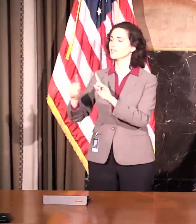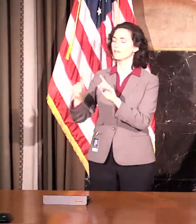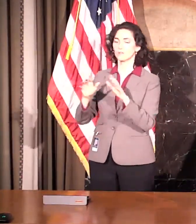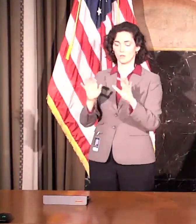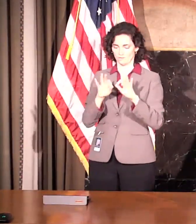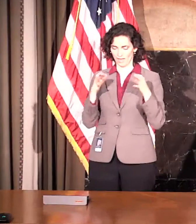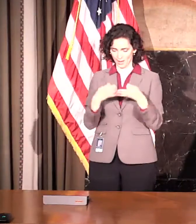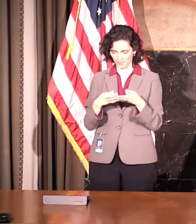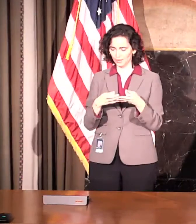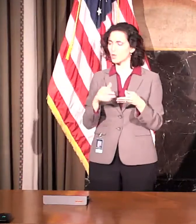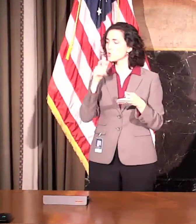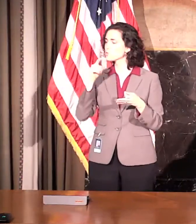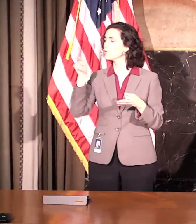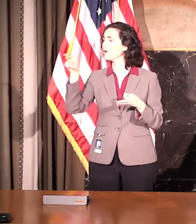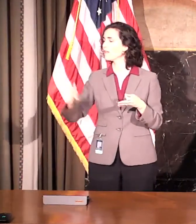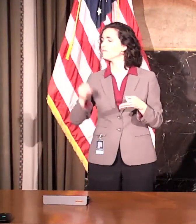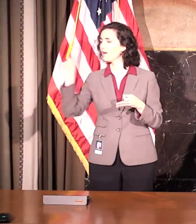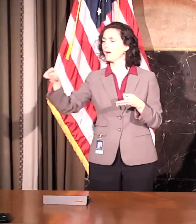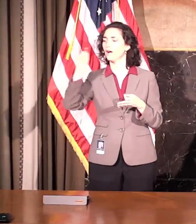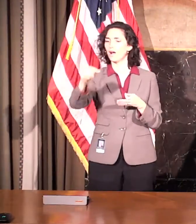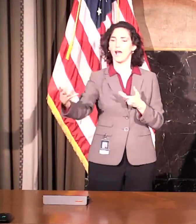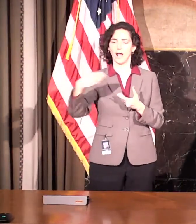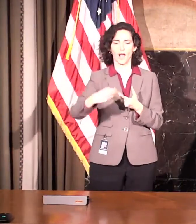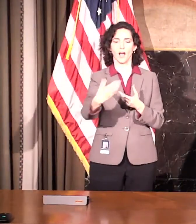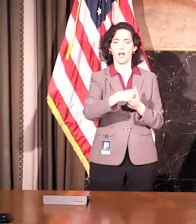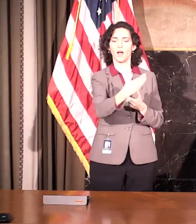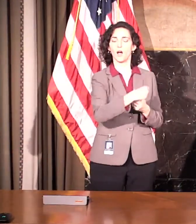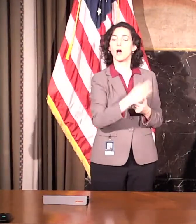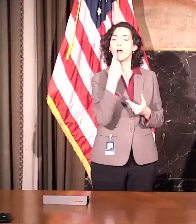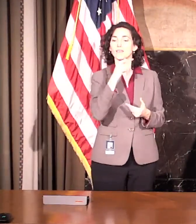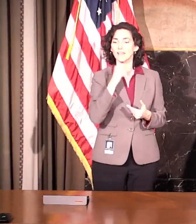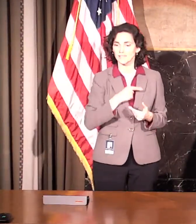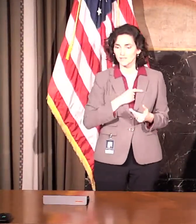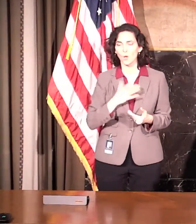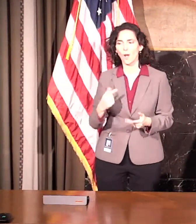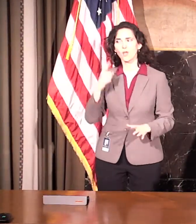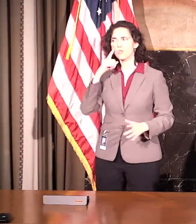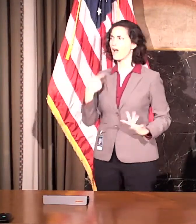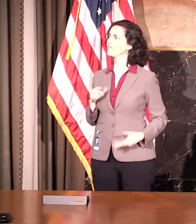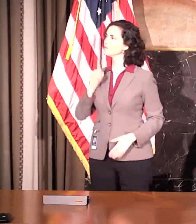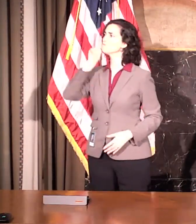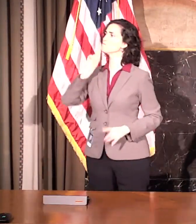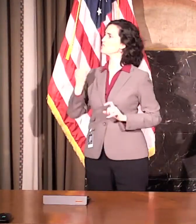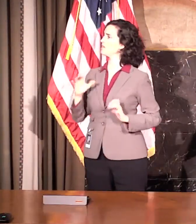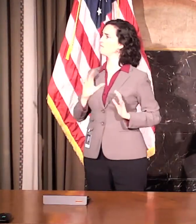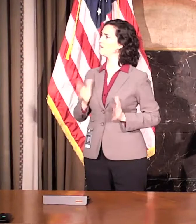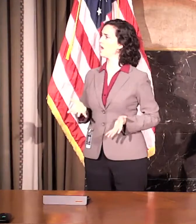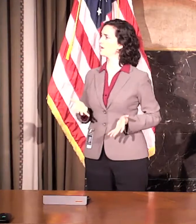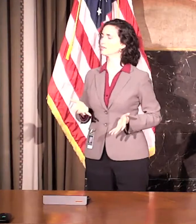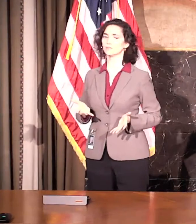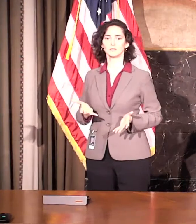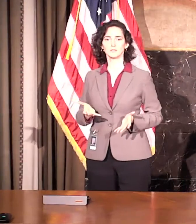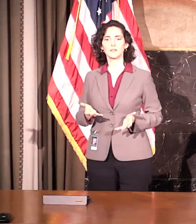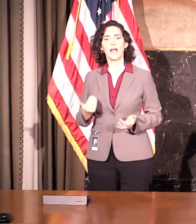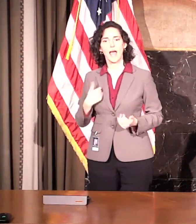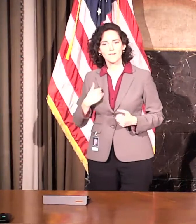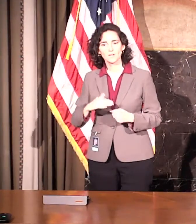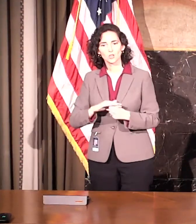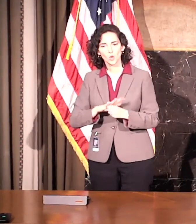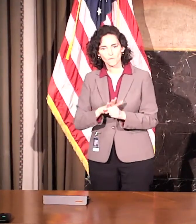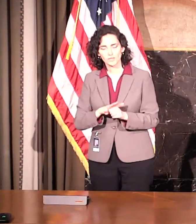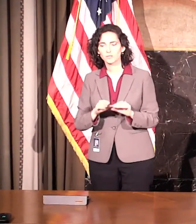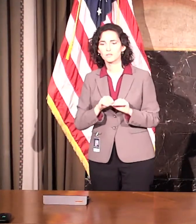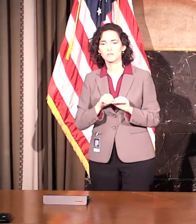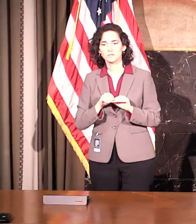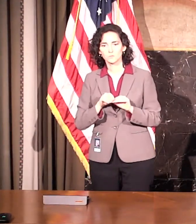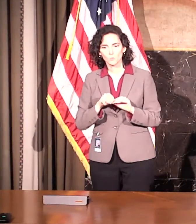households coming together at Thanksgiving on that basis, and COVID-19 was present, it was spread, it was